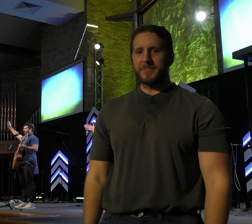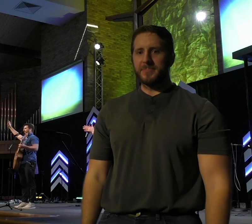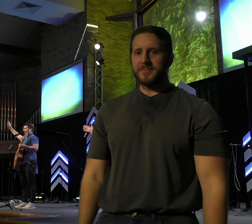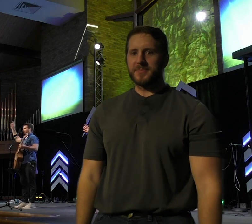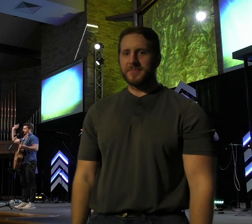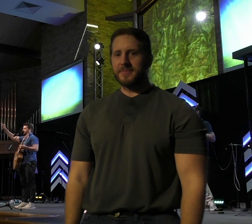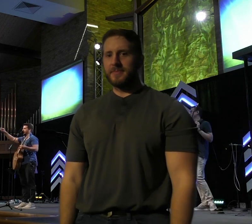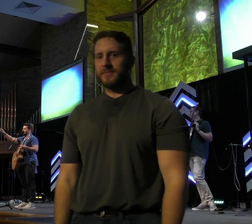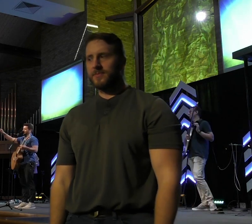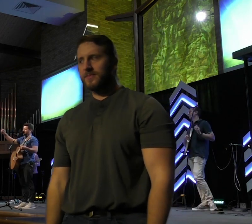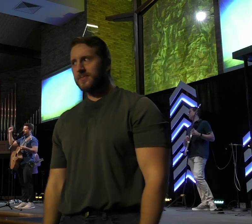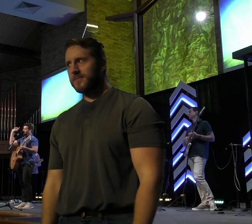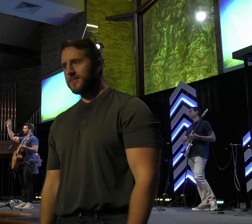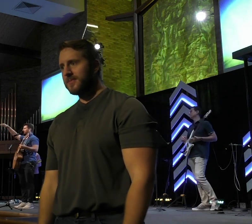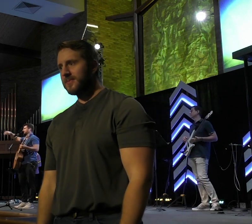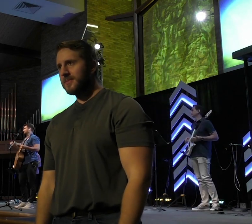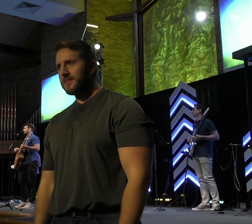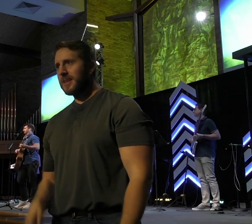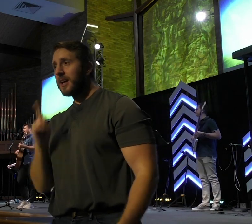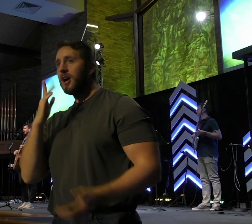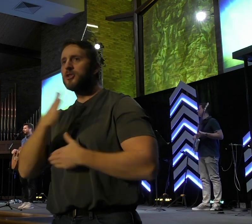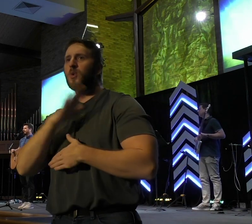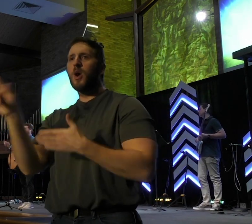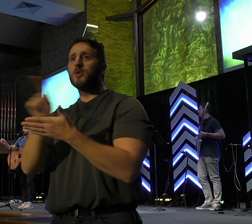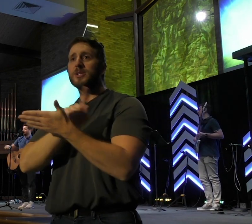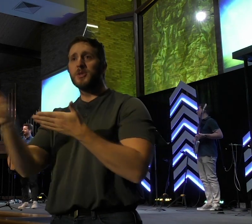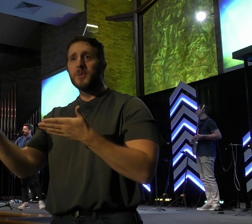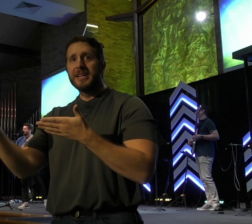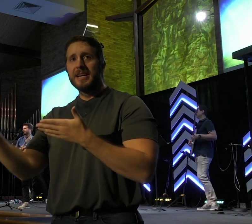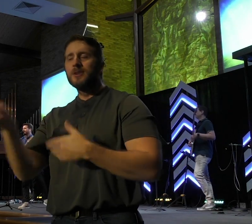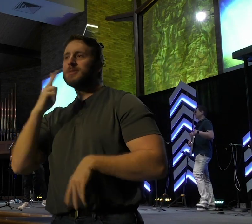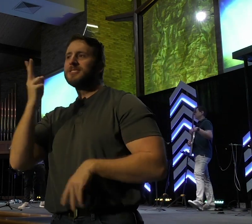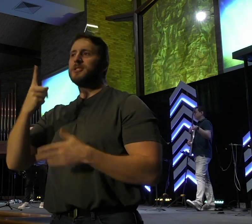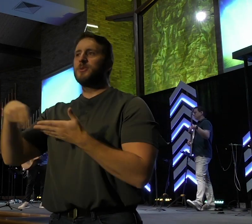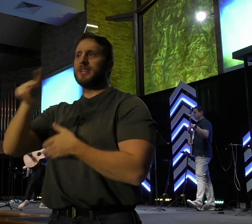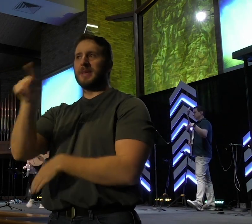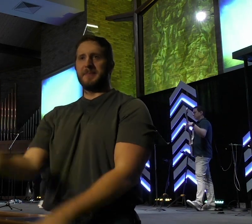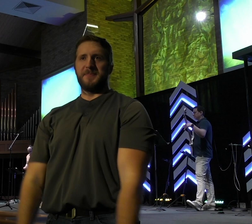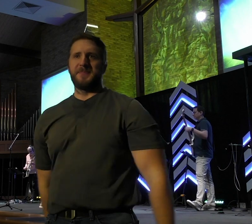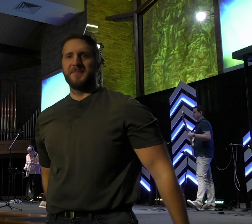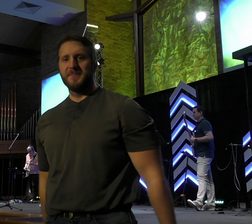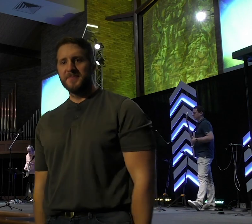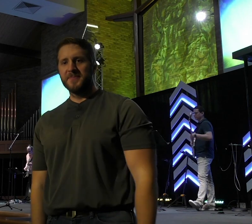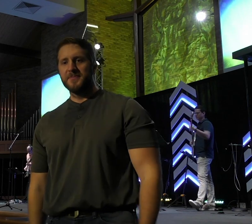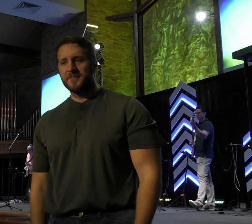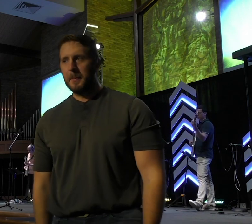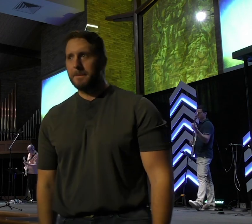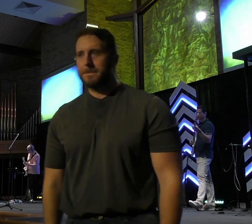Great news. Enjoy the rest of your week. God bless, and we'll see you next Sunday.